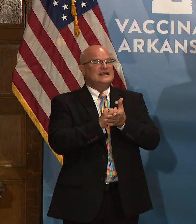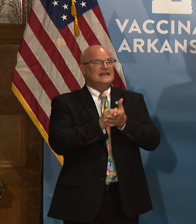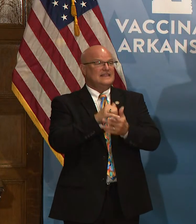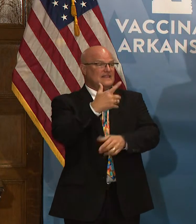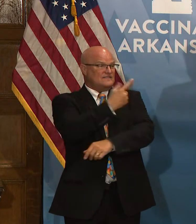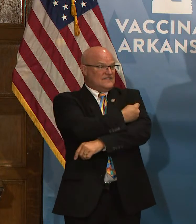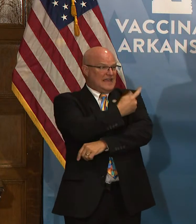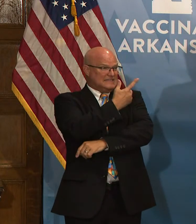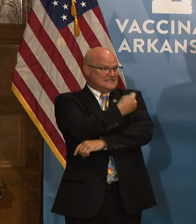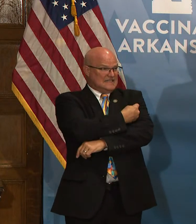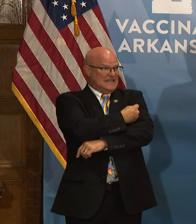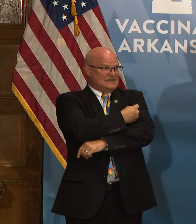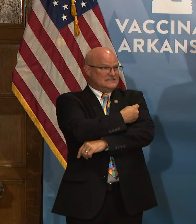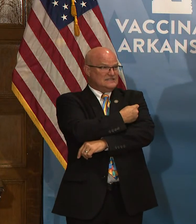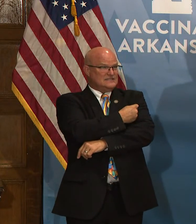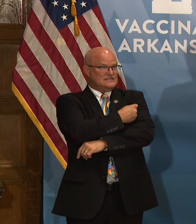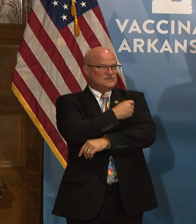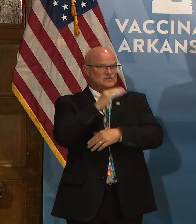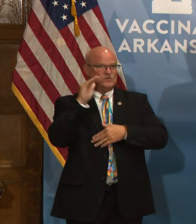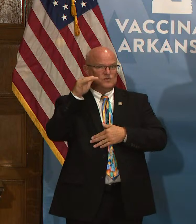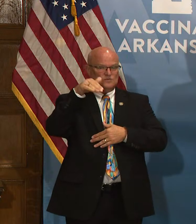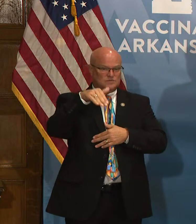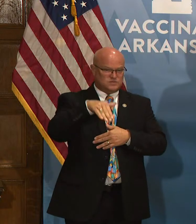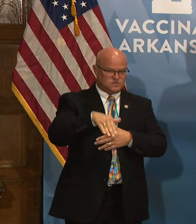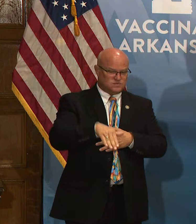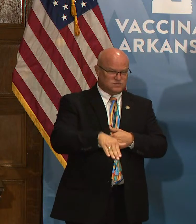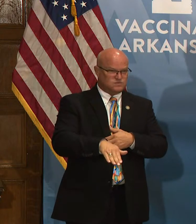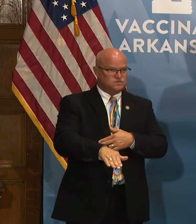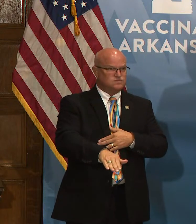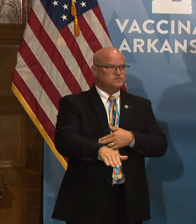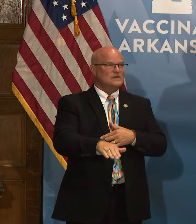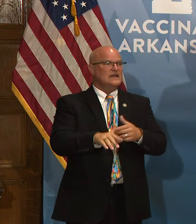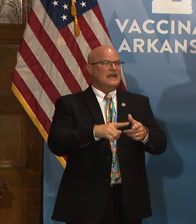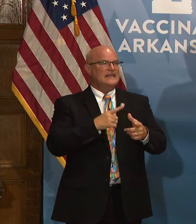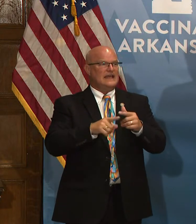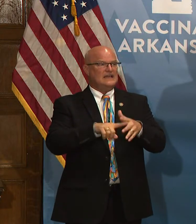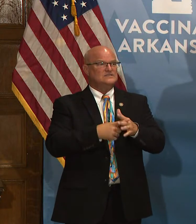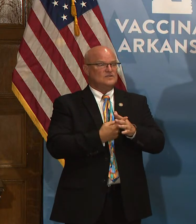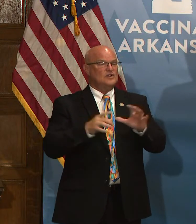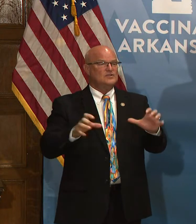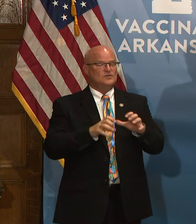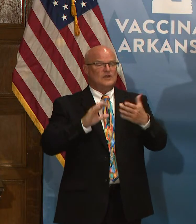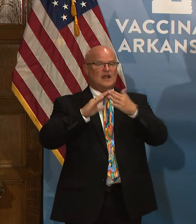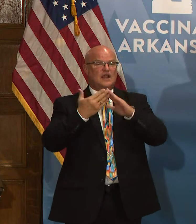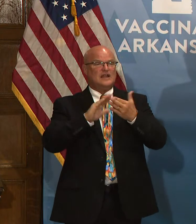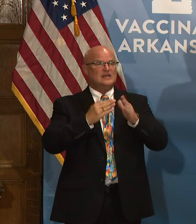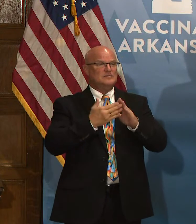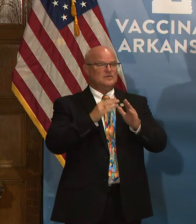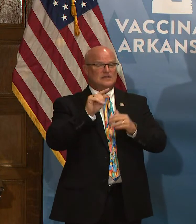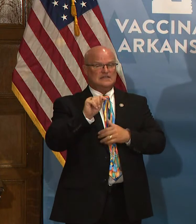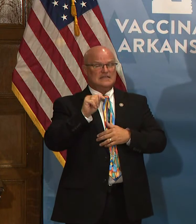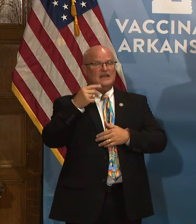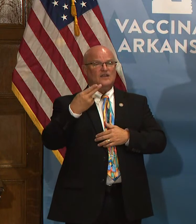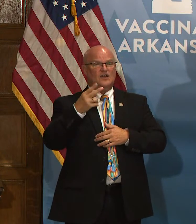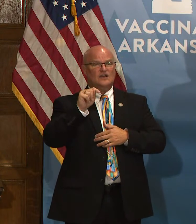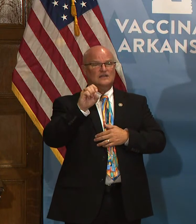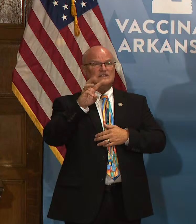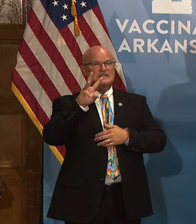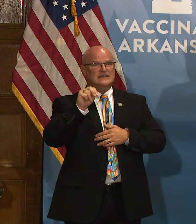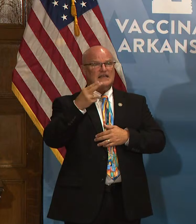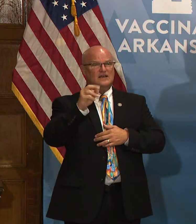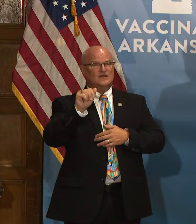our vaccinations went to a lower level. I started doing our community town hall meetings